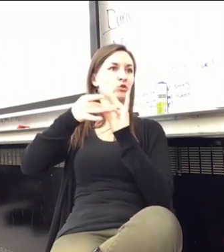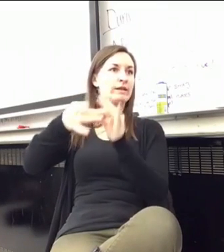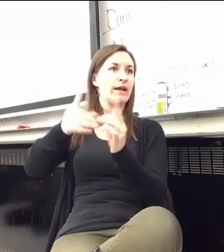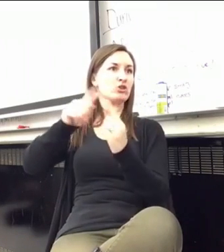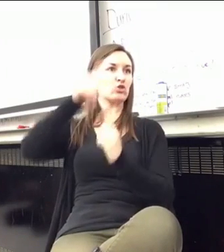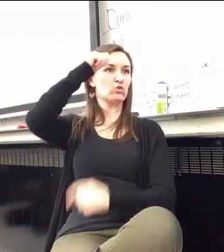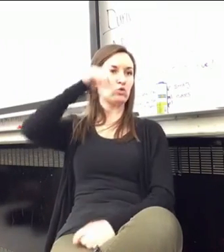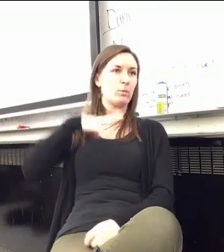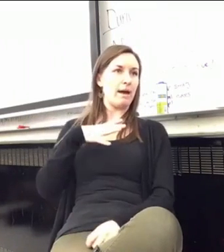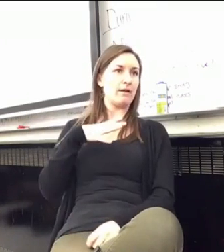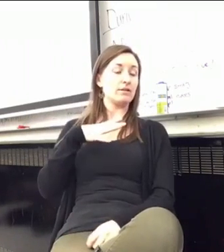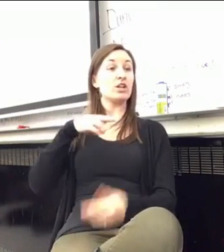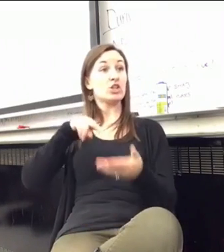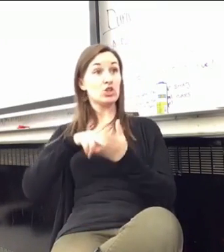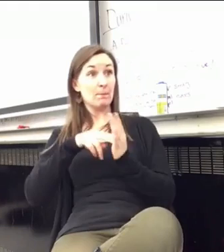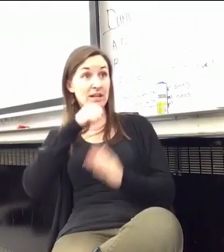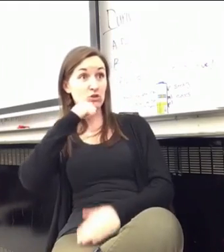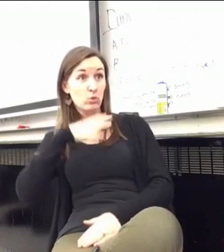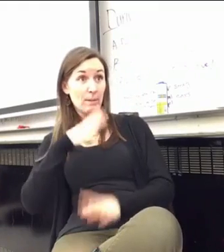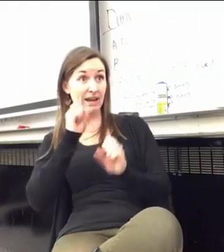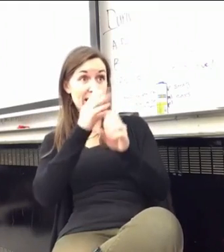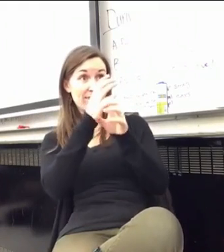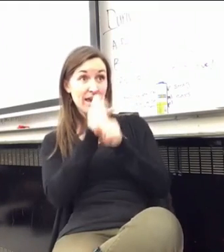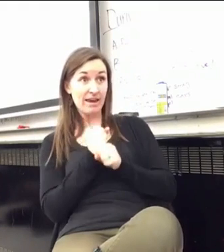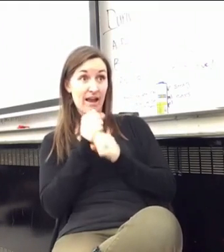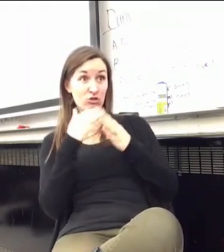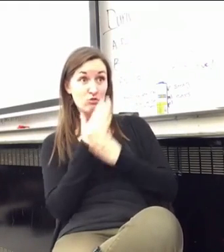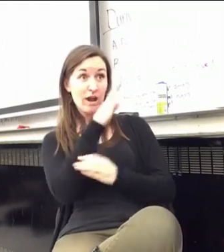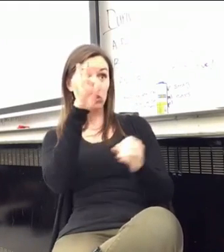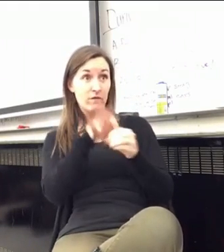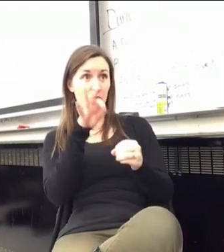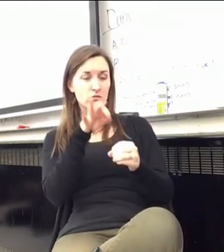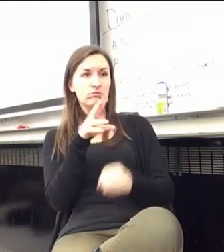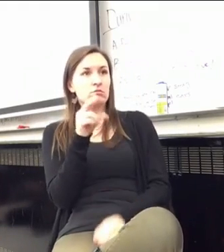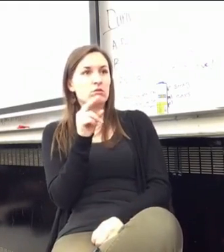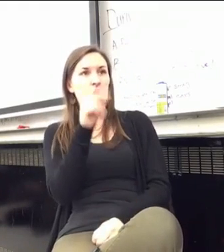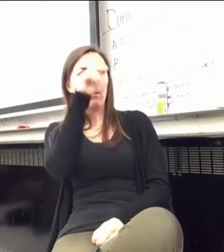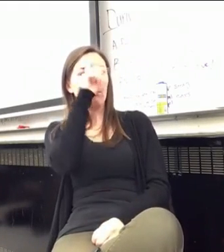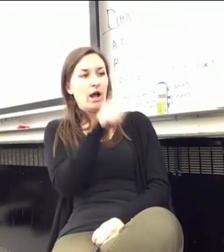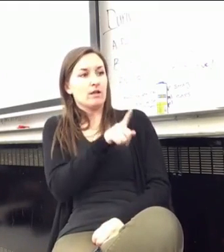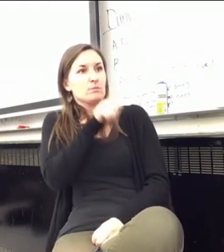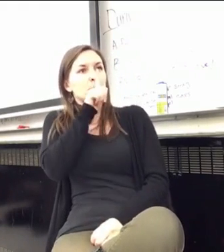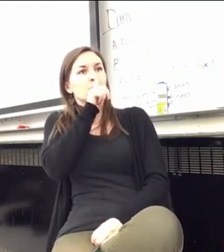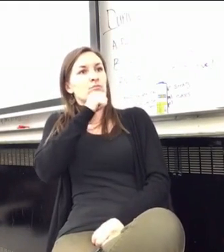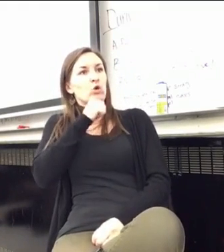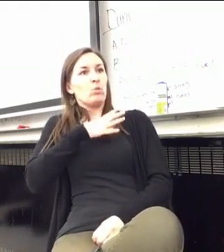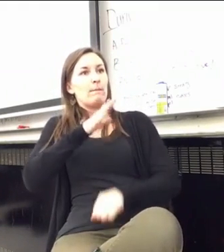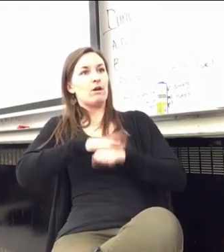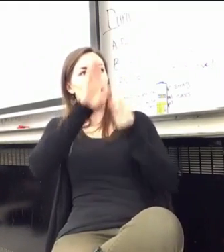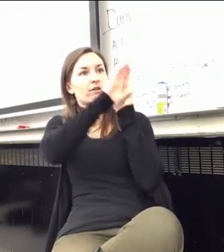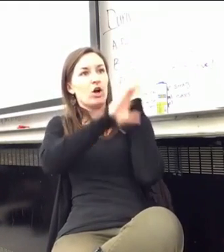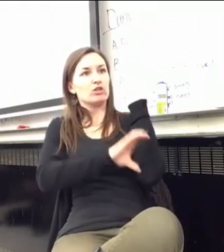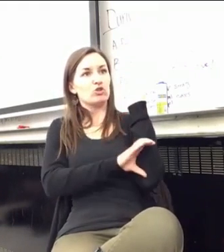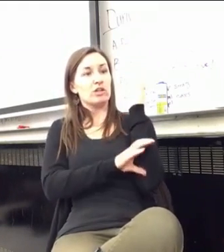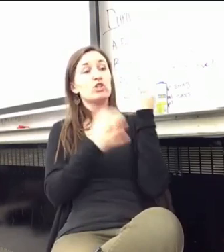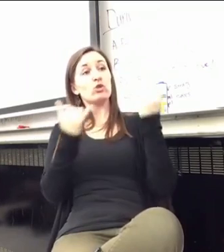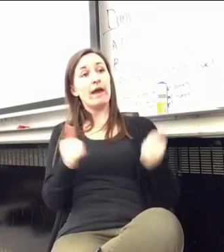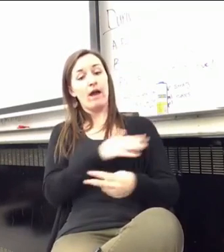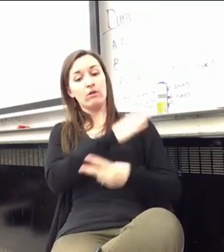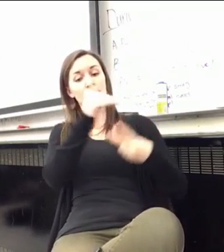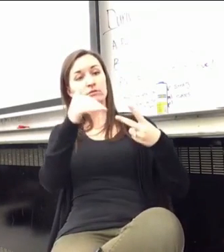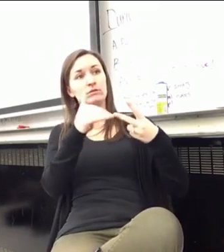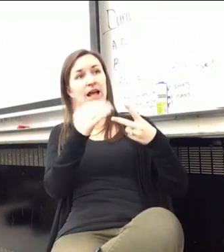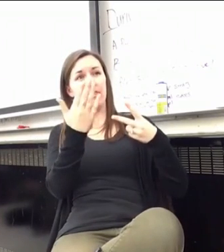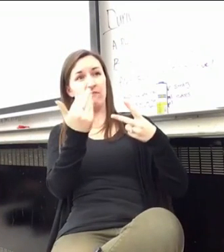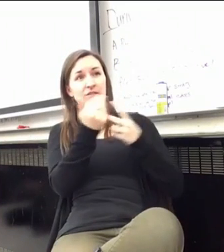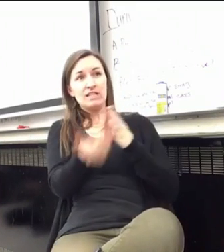only in regards to men. Therefore, can women ever receive the right to vote? No, right? And then we get the 15th Amendment, which is going to be the